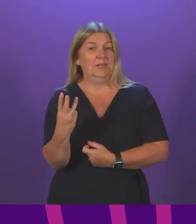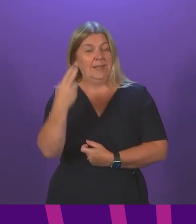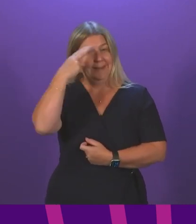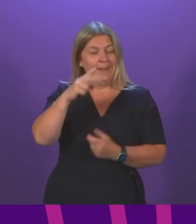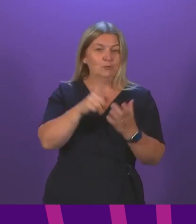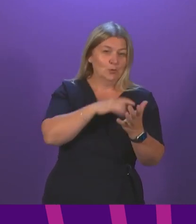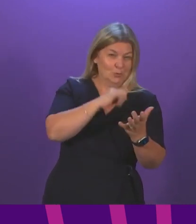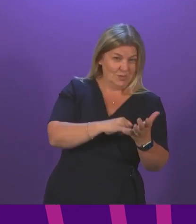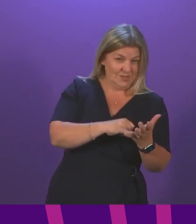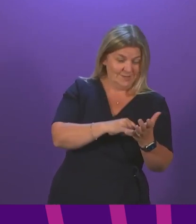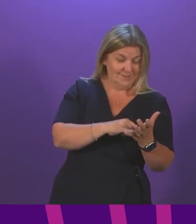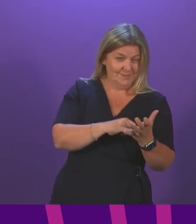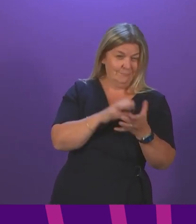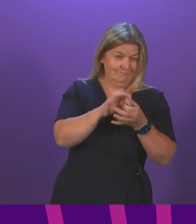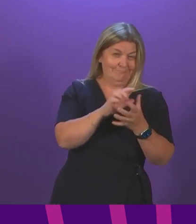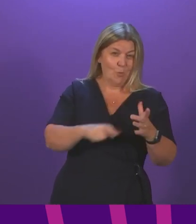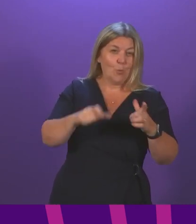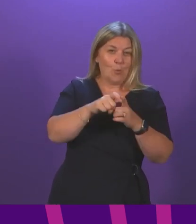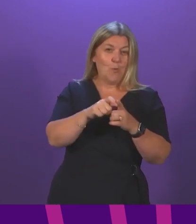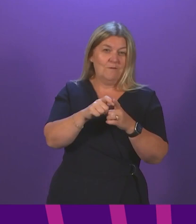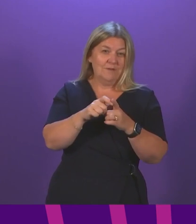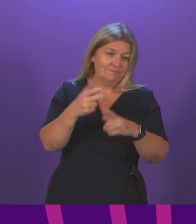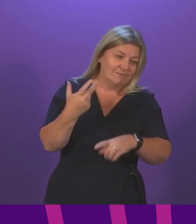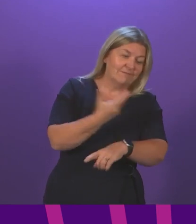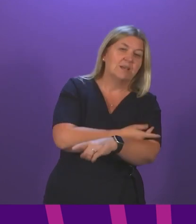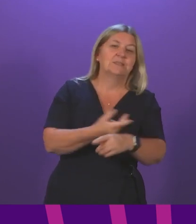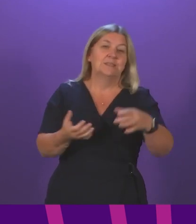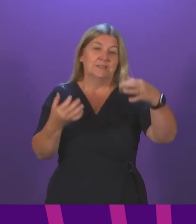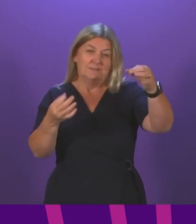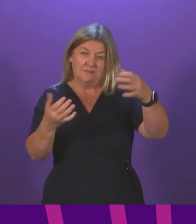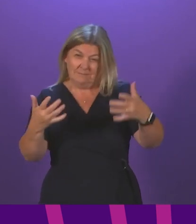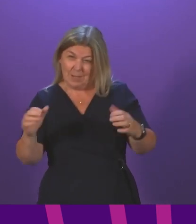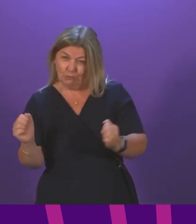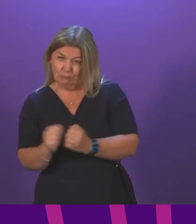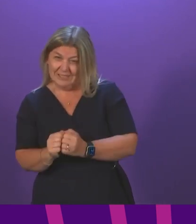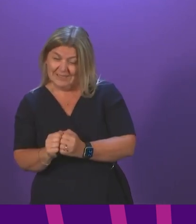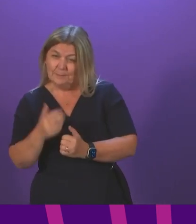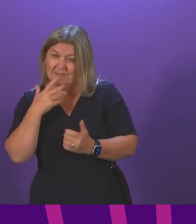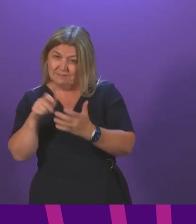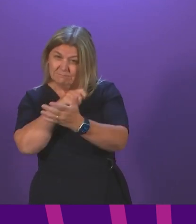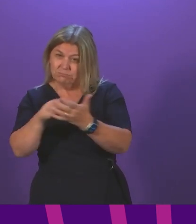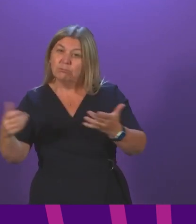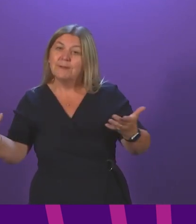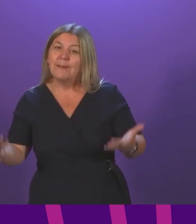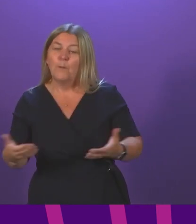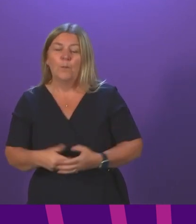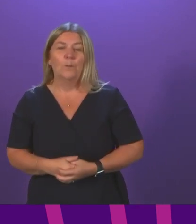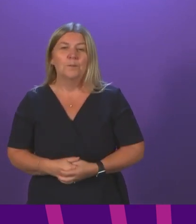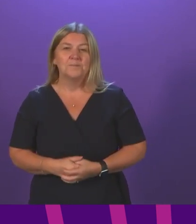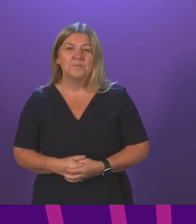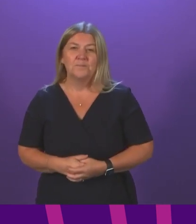name of John Swinney on COVID vaccine certification scheme, be agreed. Members should cast their votes now.